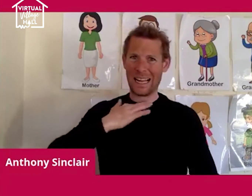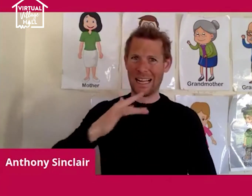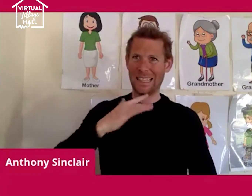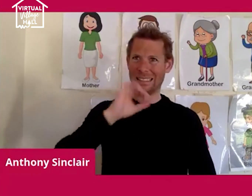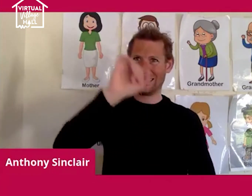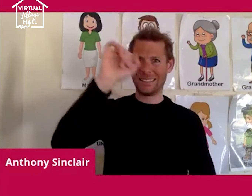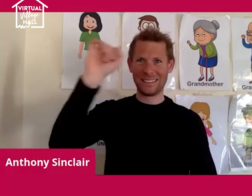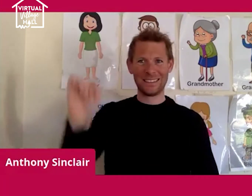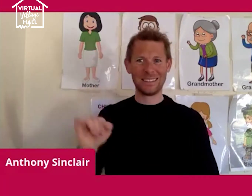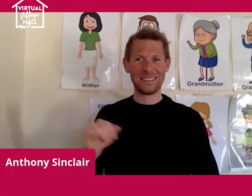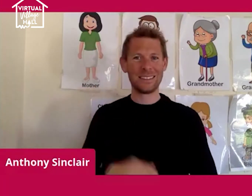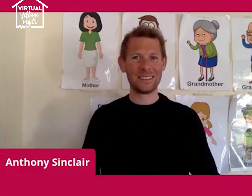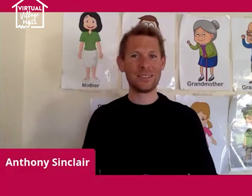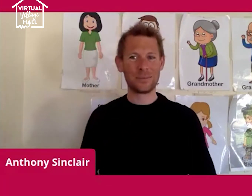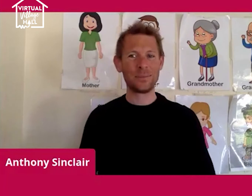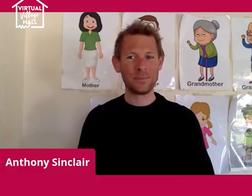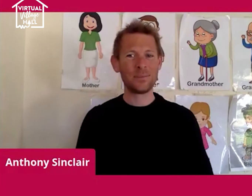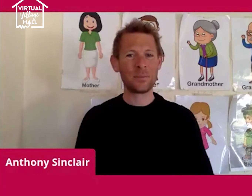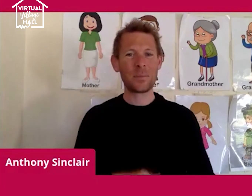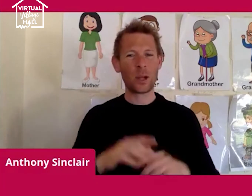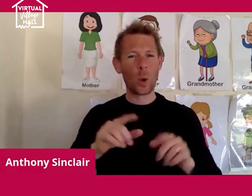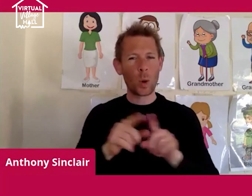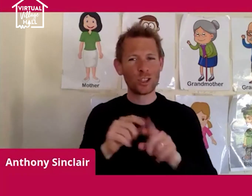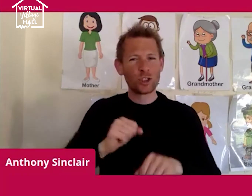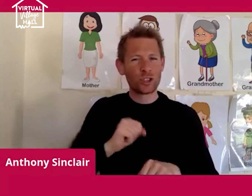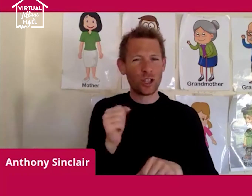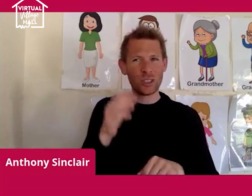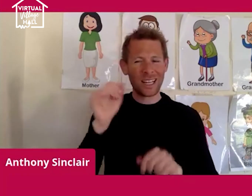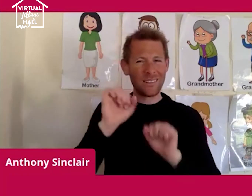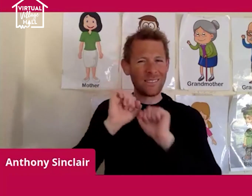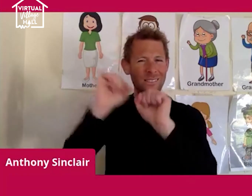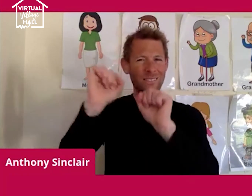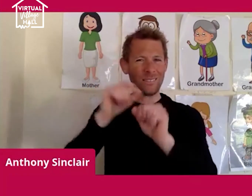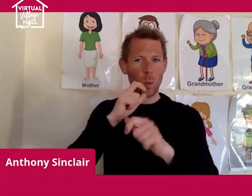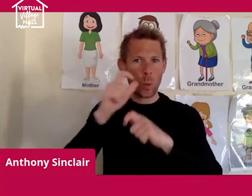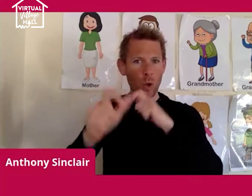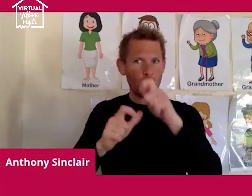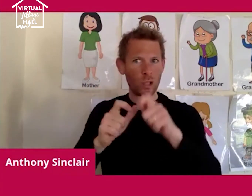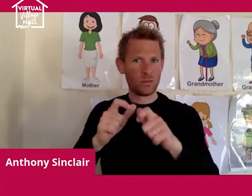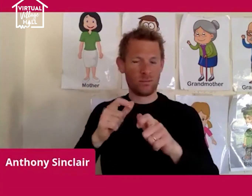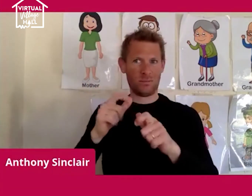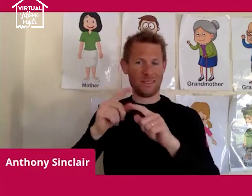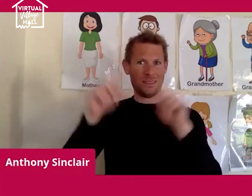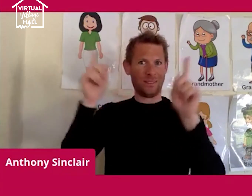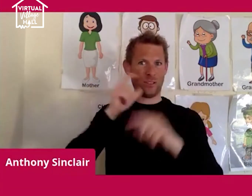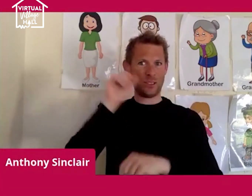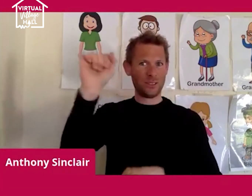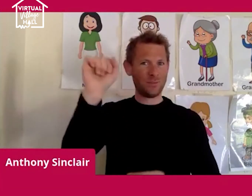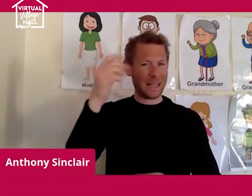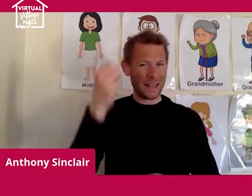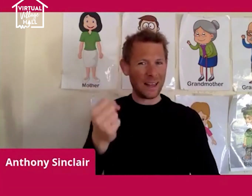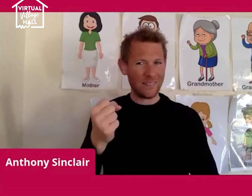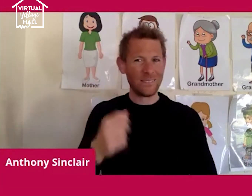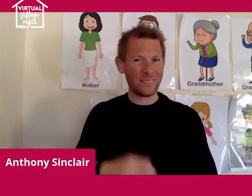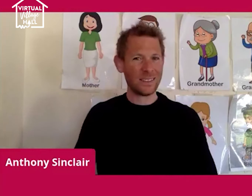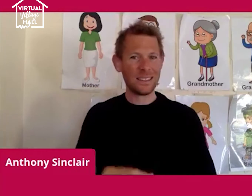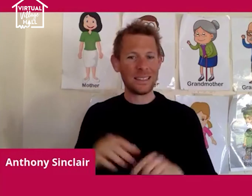honestly, it's just the same as accents. Accents from different parts of the UK are different. Scotland have their own words for things as well that are very different,